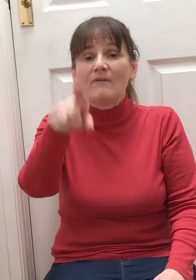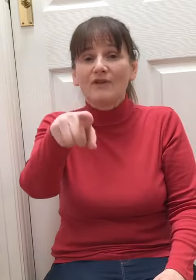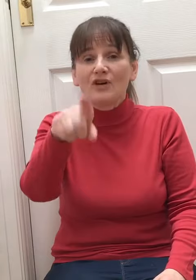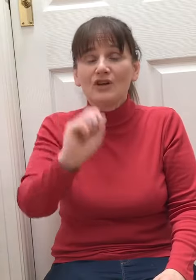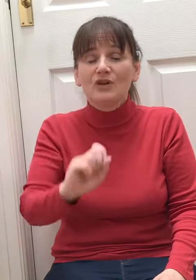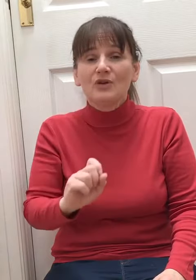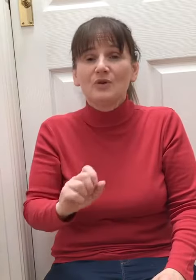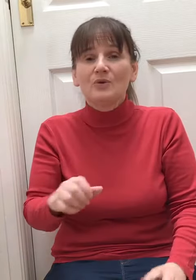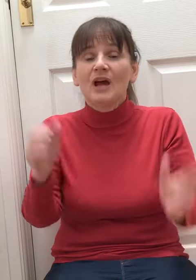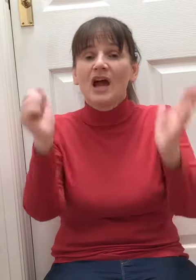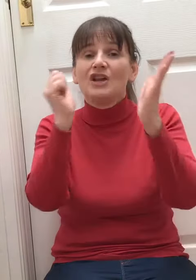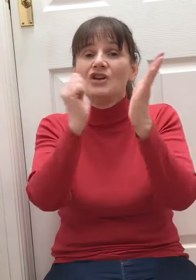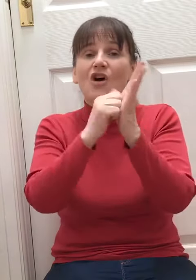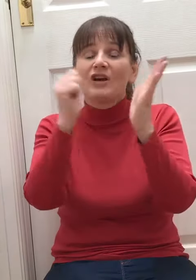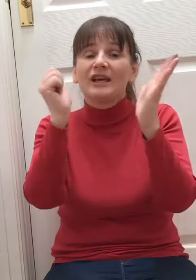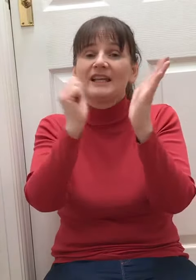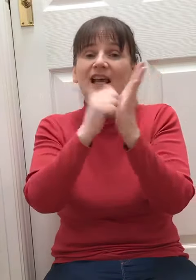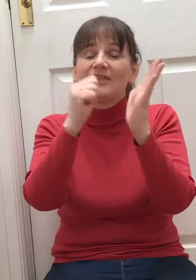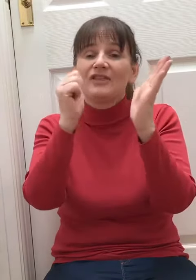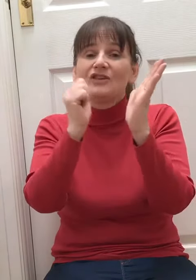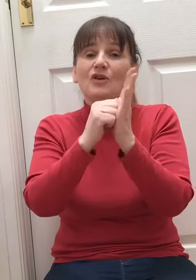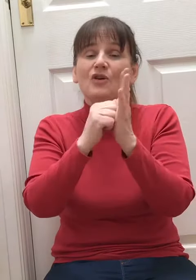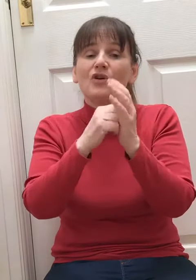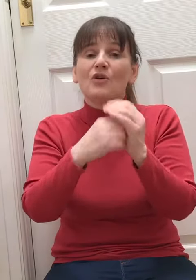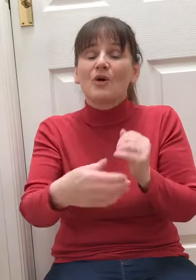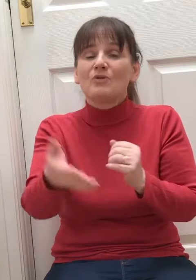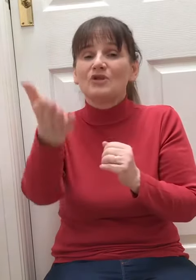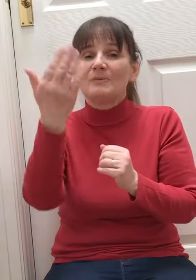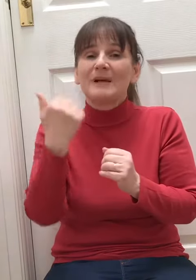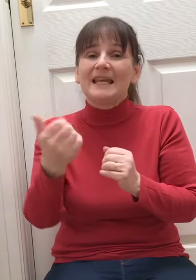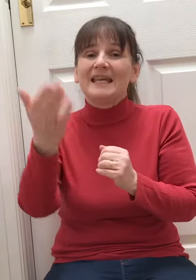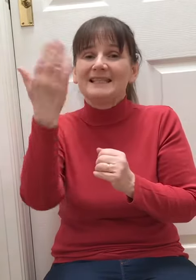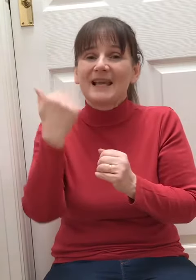for you. Knock at the door, won't you please